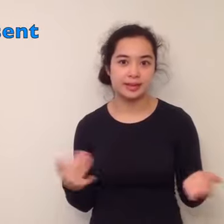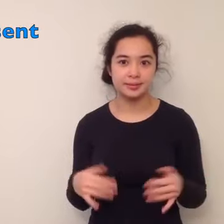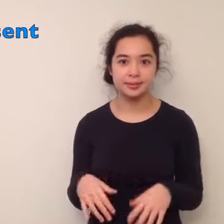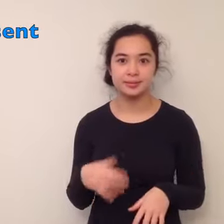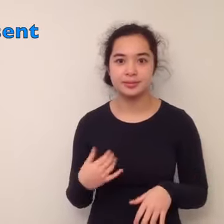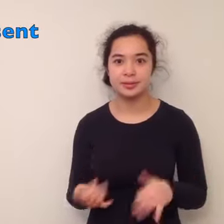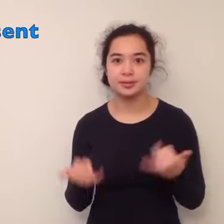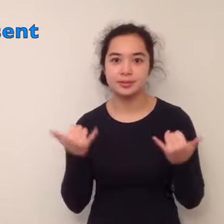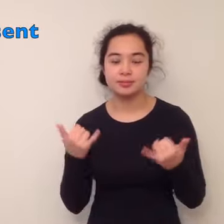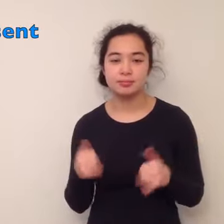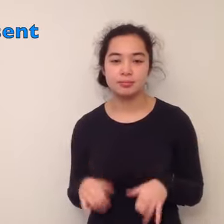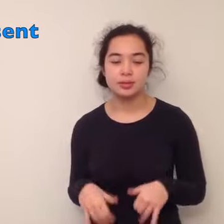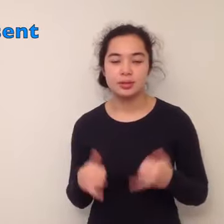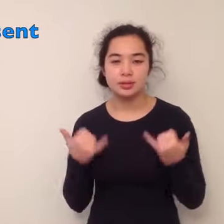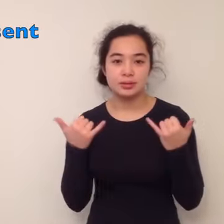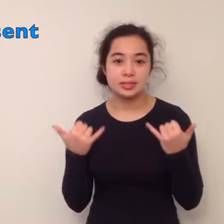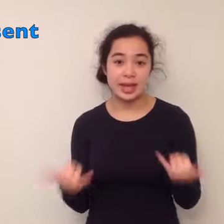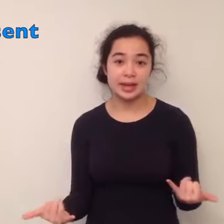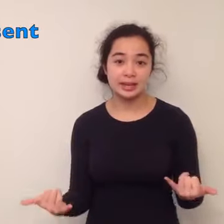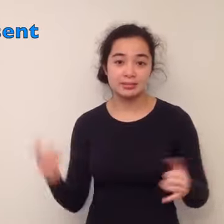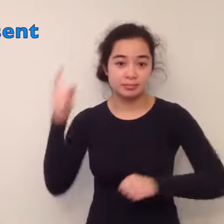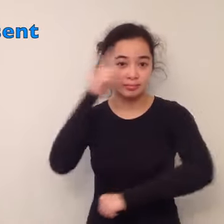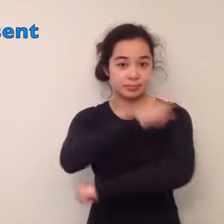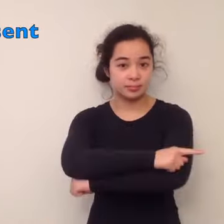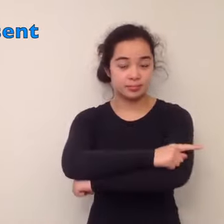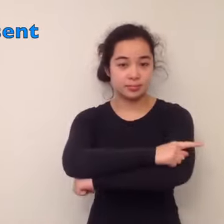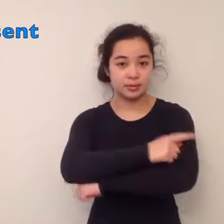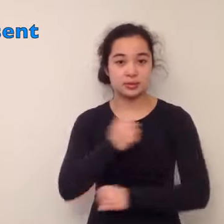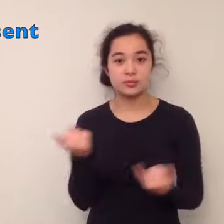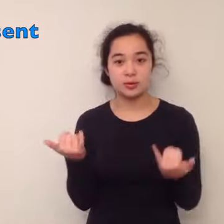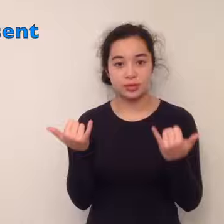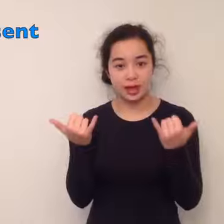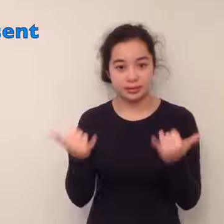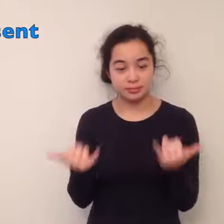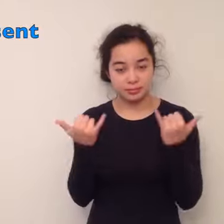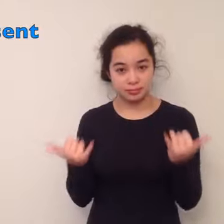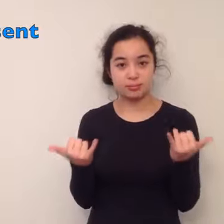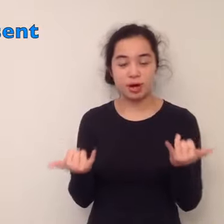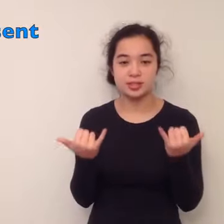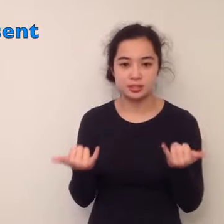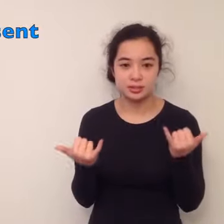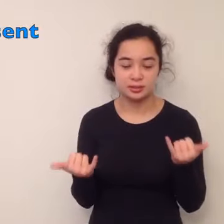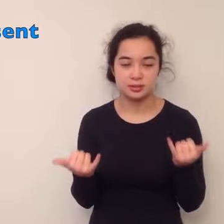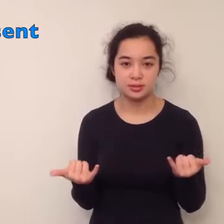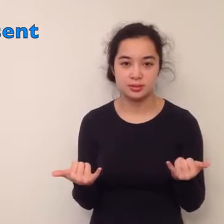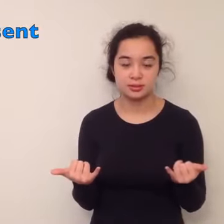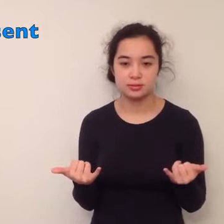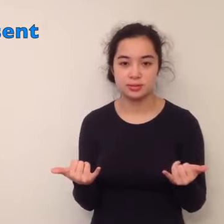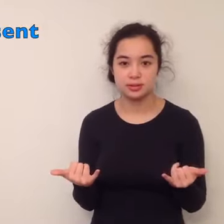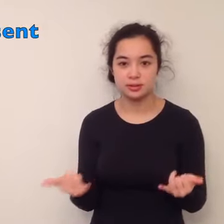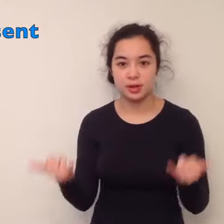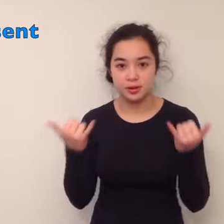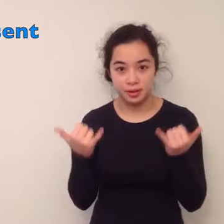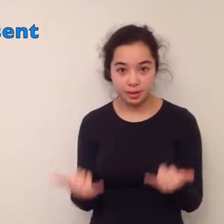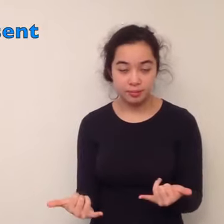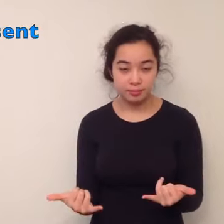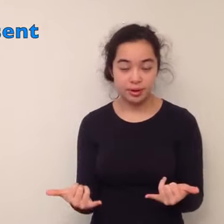comes from. So today, so you've got that present sort of feel. So present.